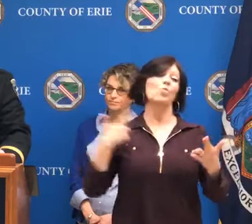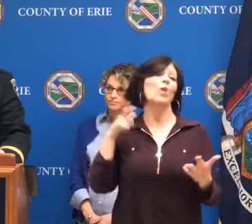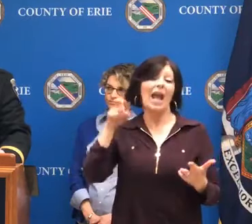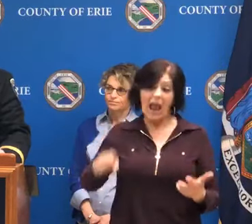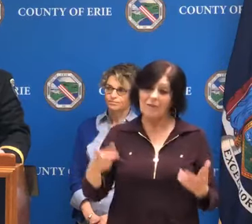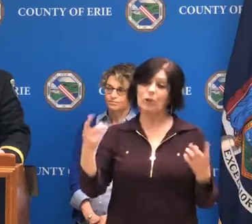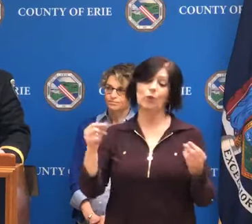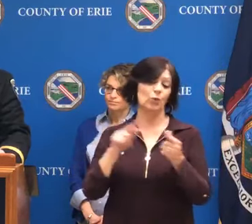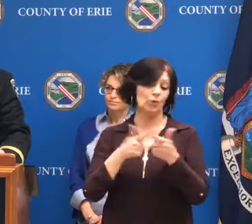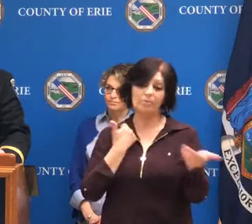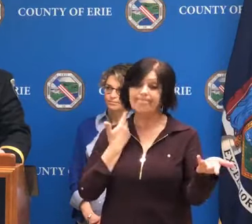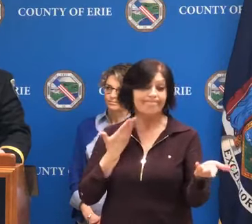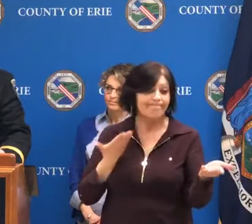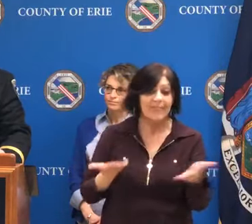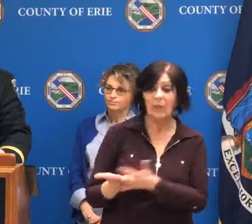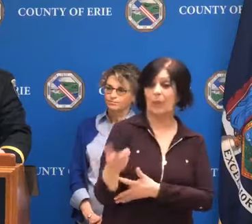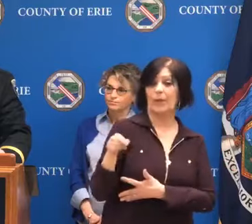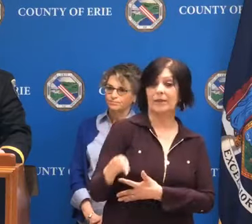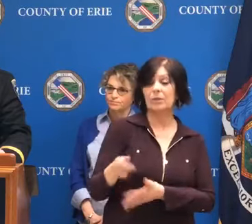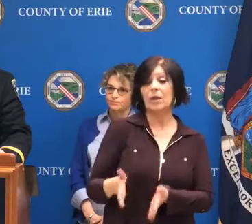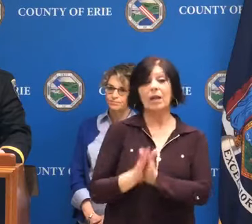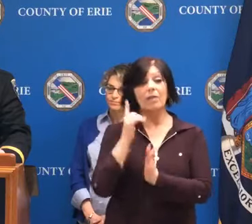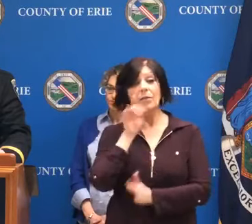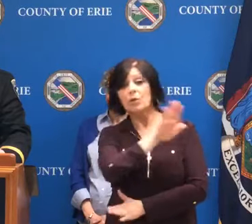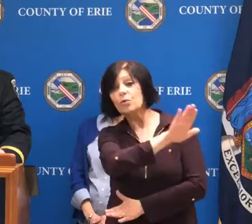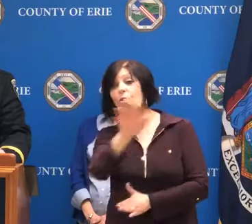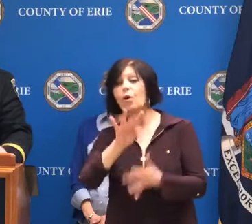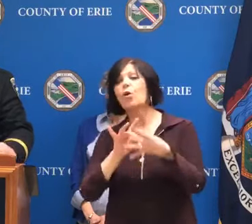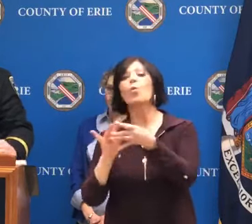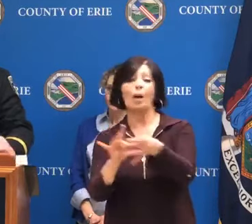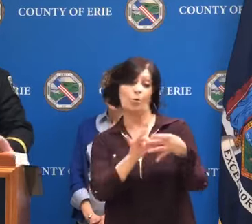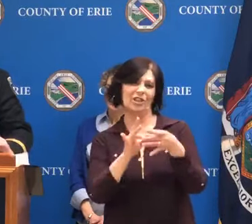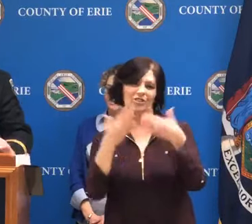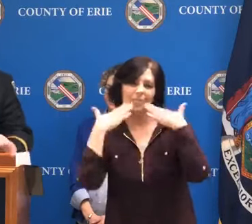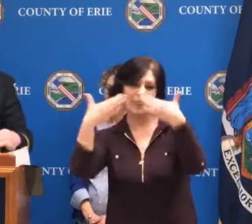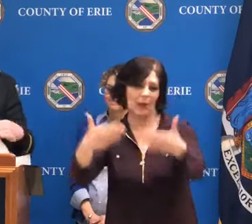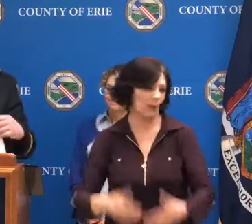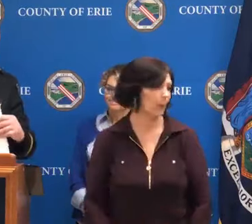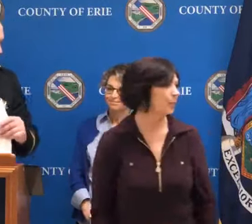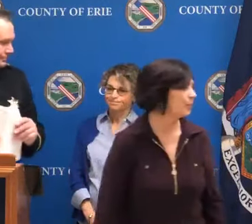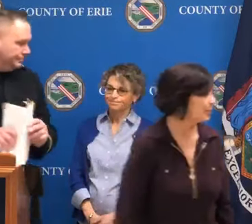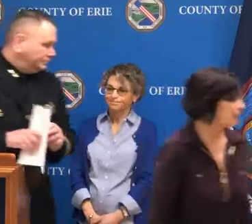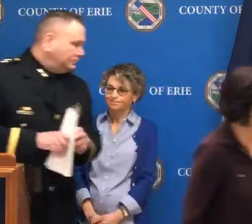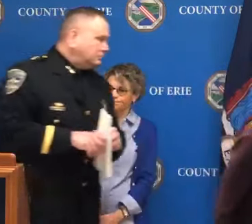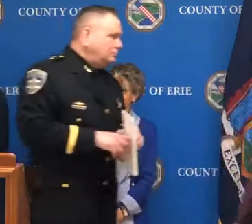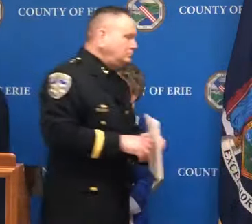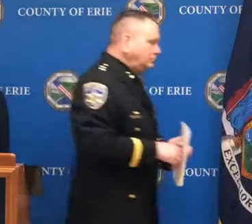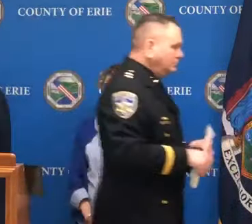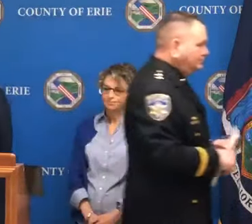do to get past this. So all we're asking you for is your cooperation. Thank you.